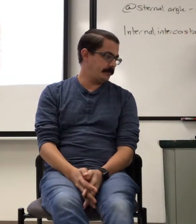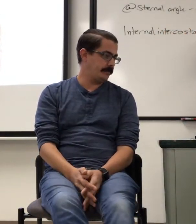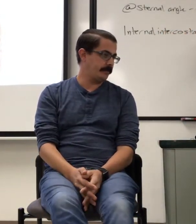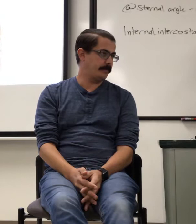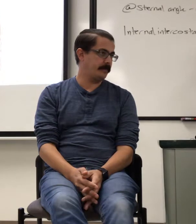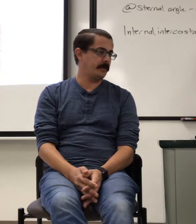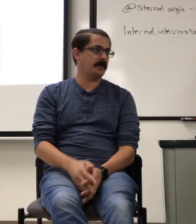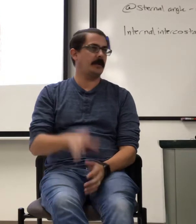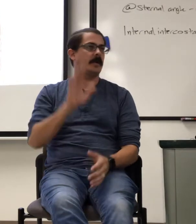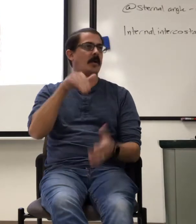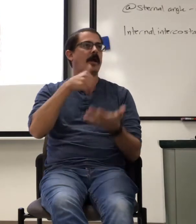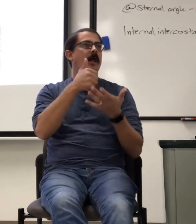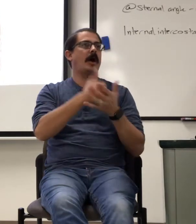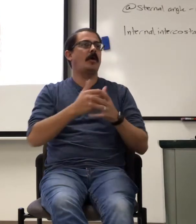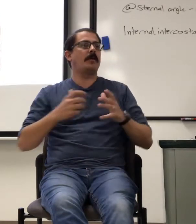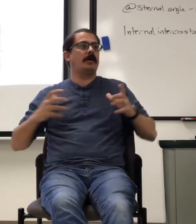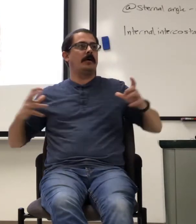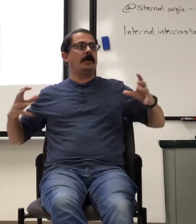depress ribs.